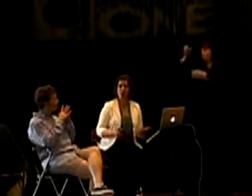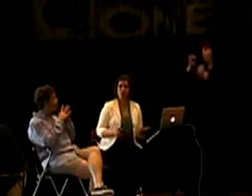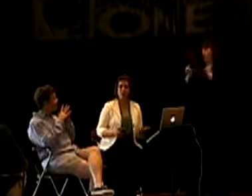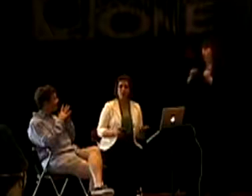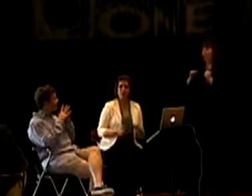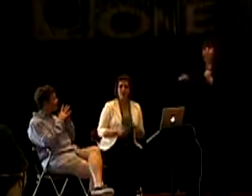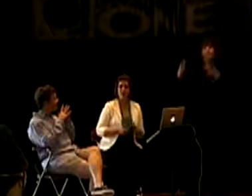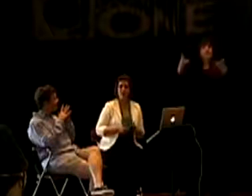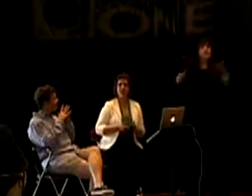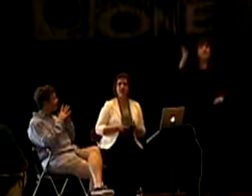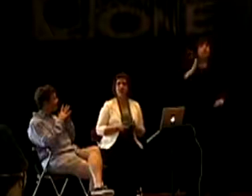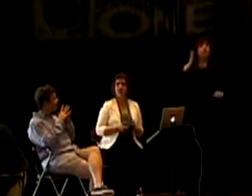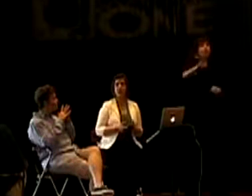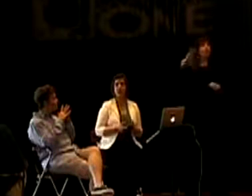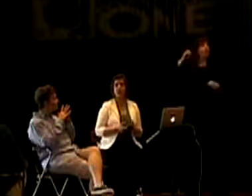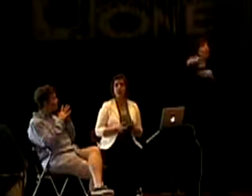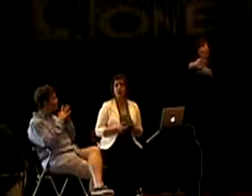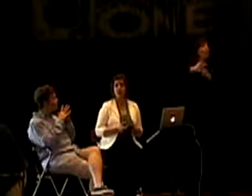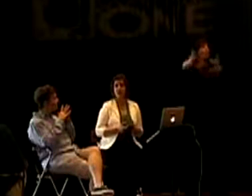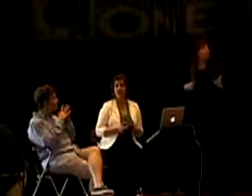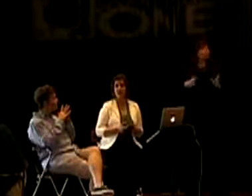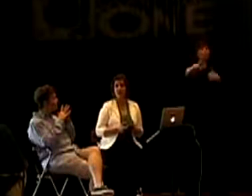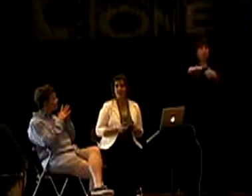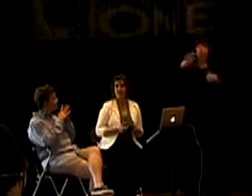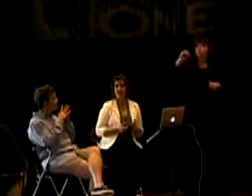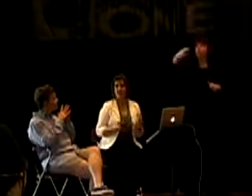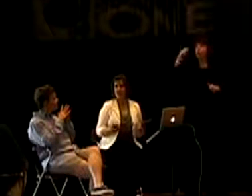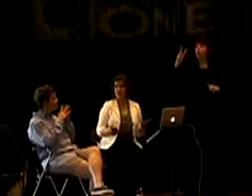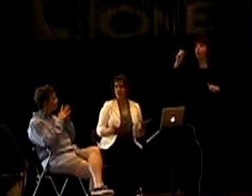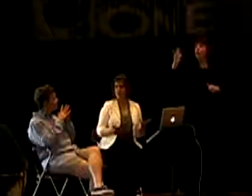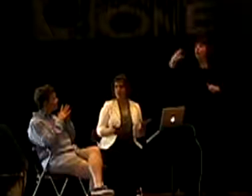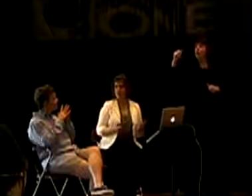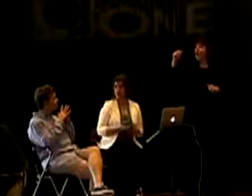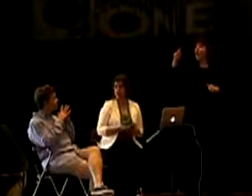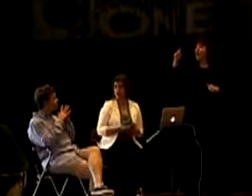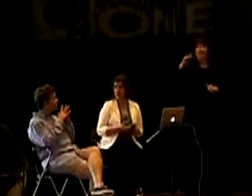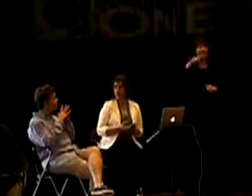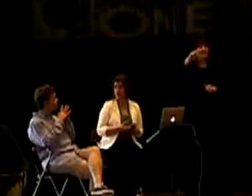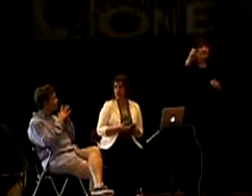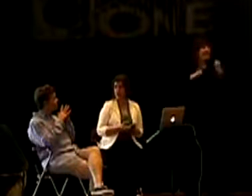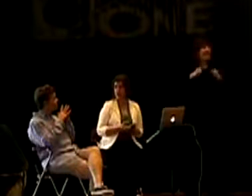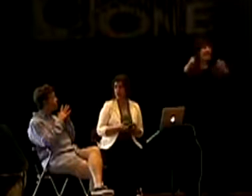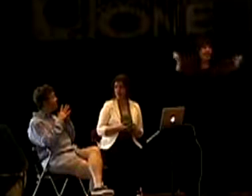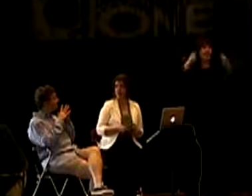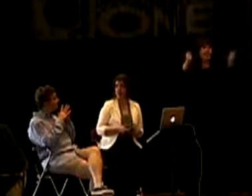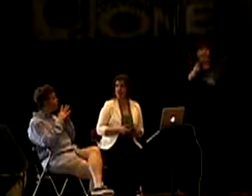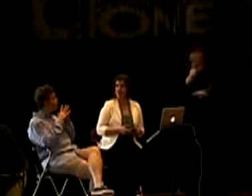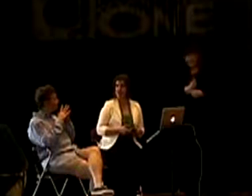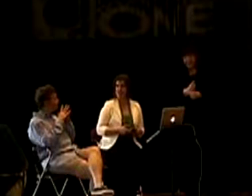having co-produced several things, including the Show of Hands Deaf Theater Festival.